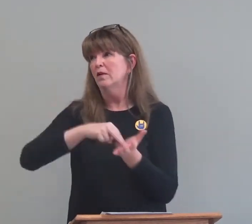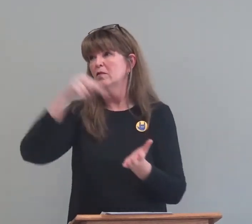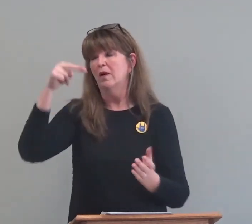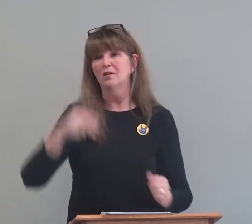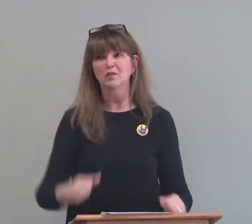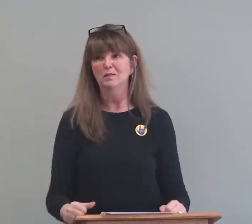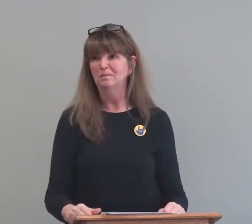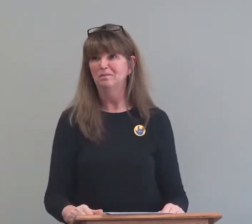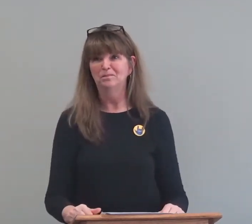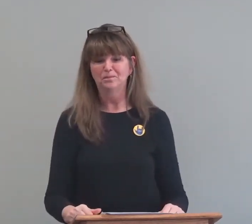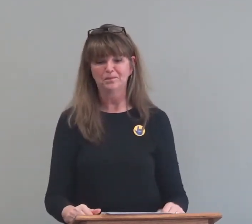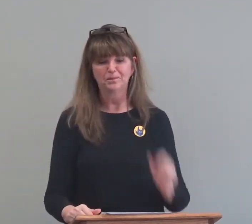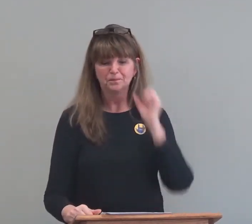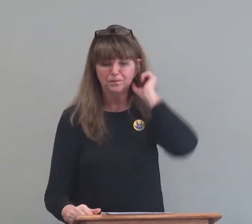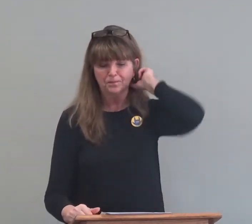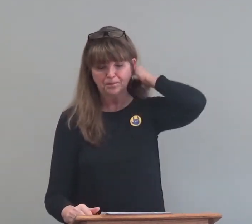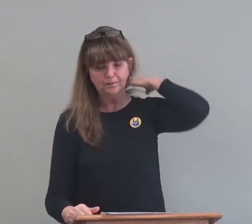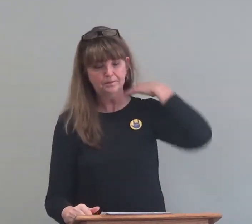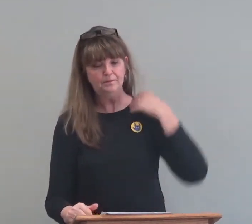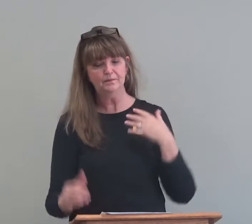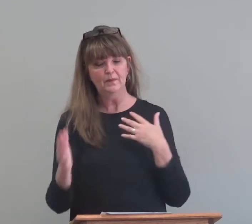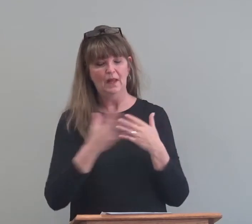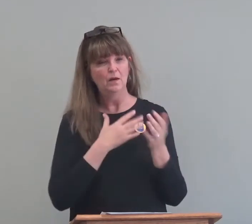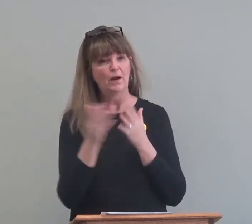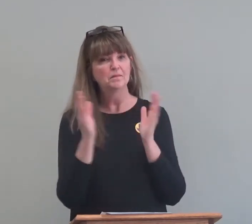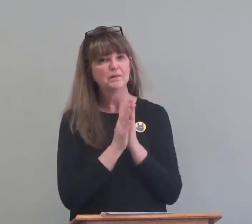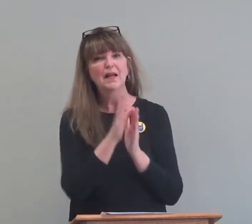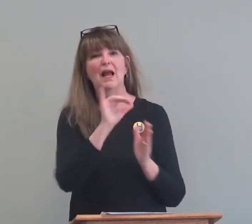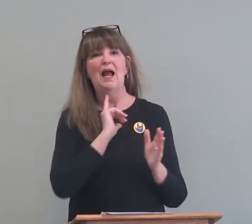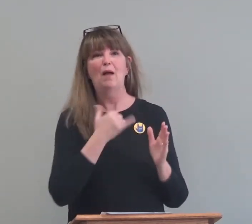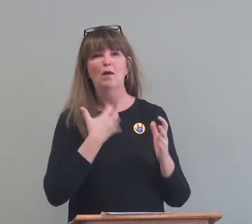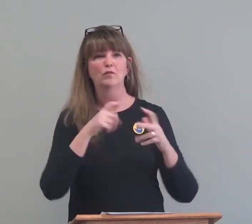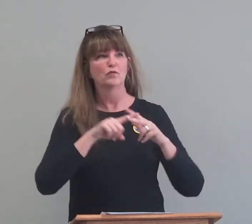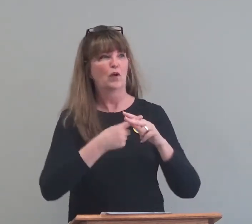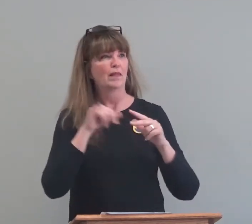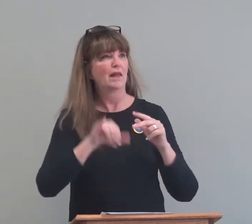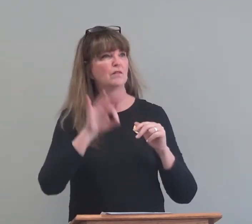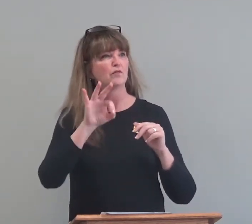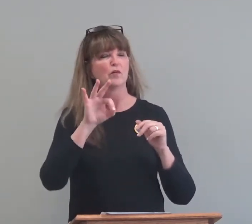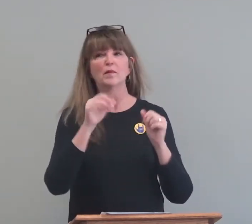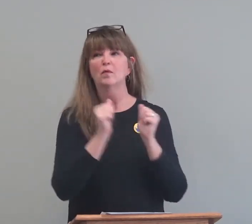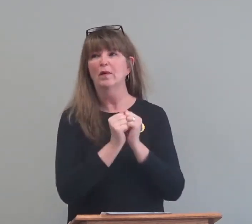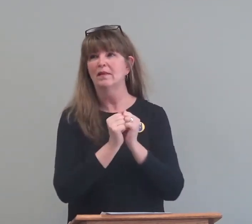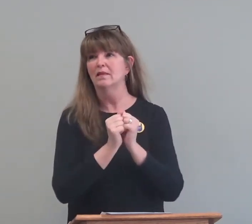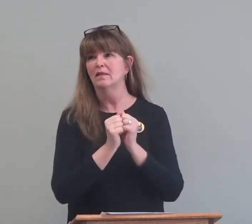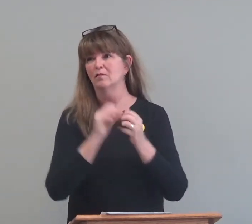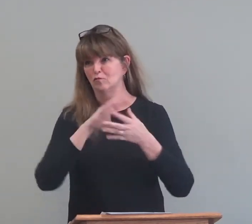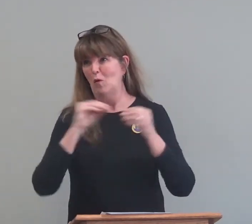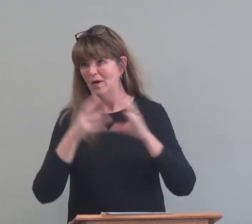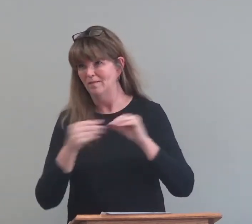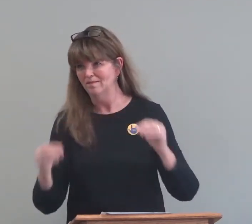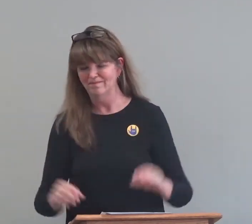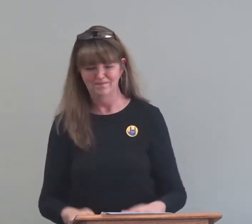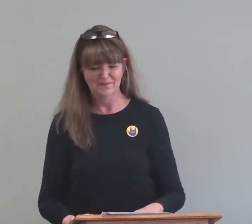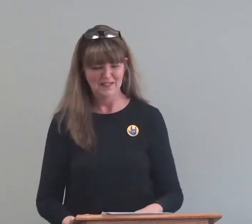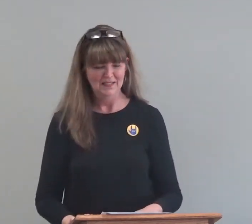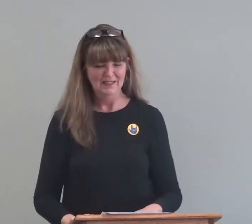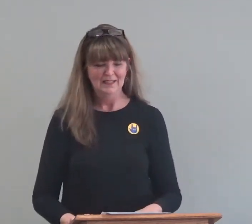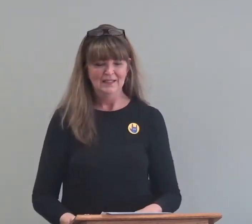I mean, when he saw Jesus after the resurrection, it was amazing. So I'd like to start this sermon